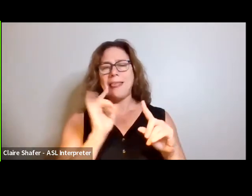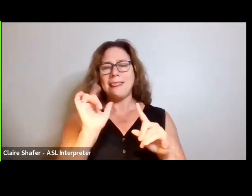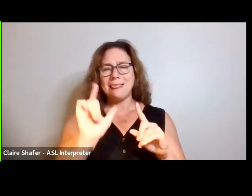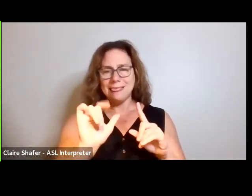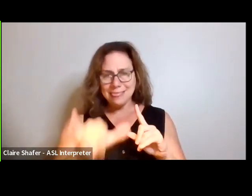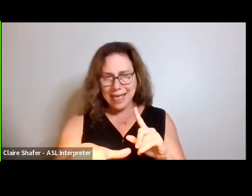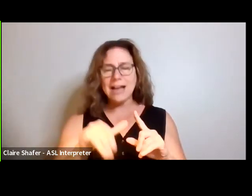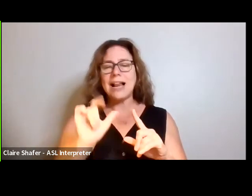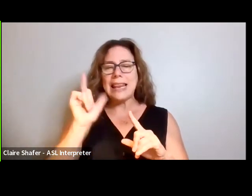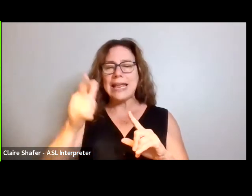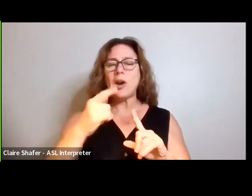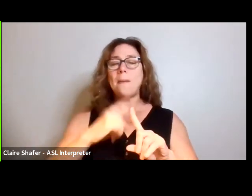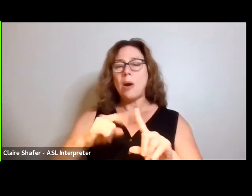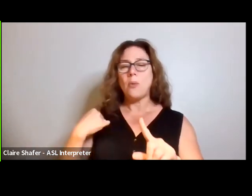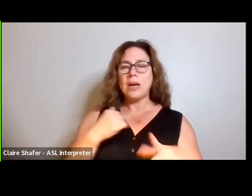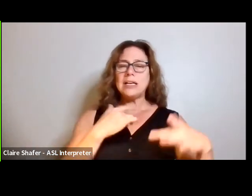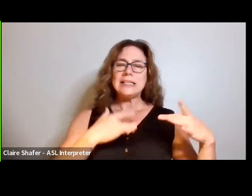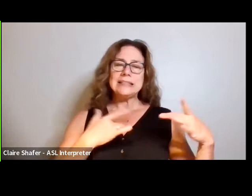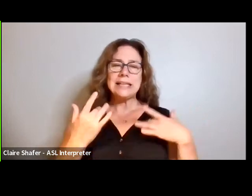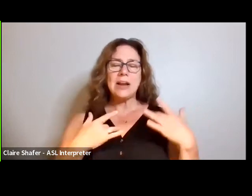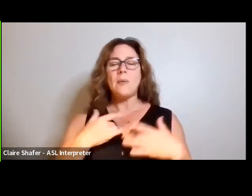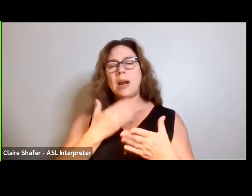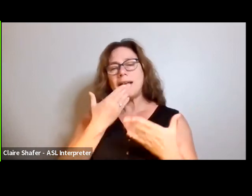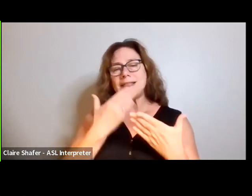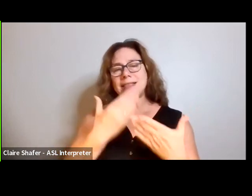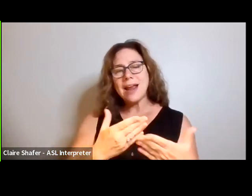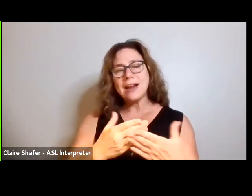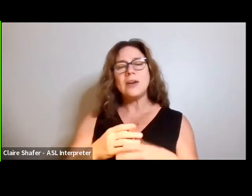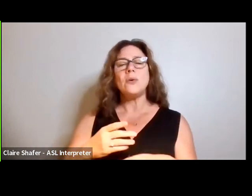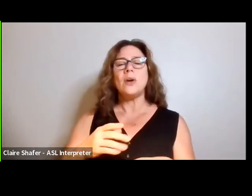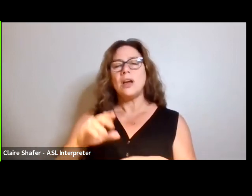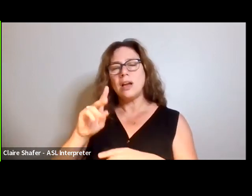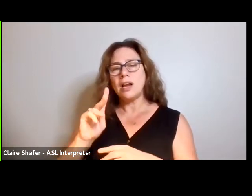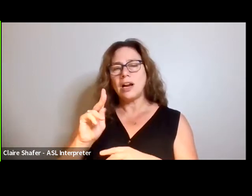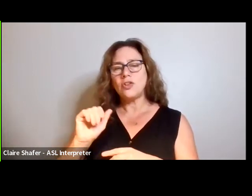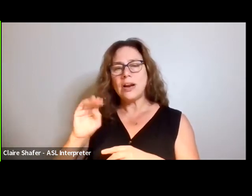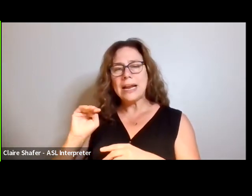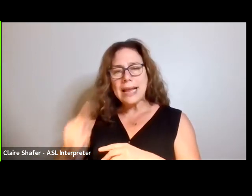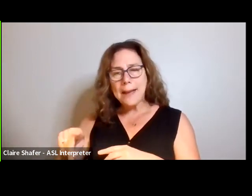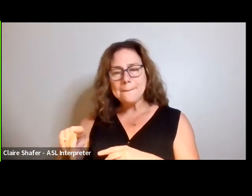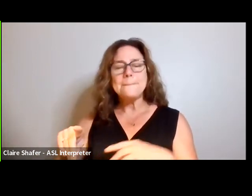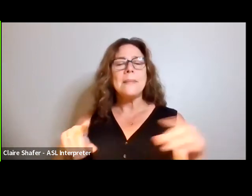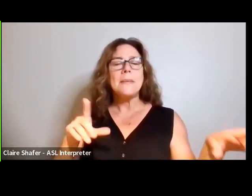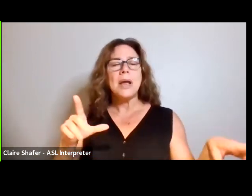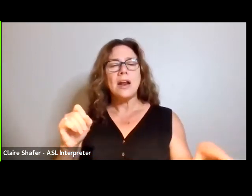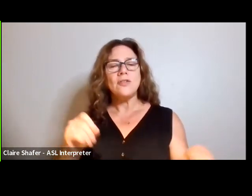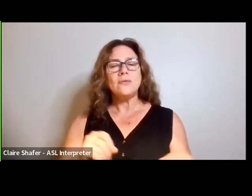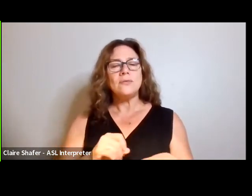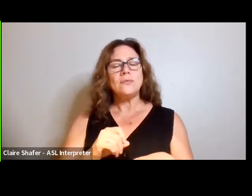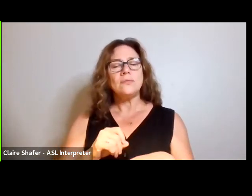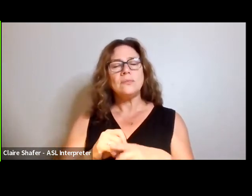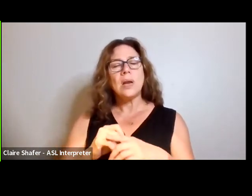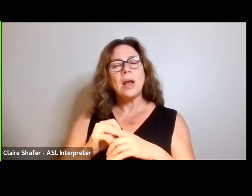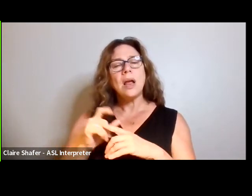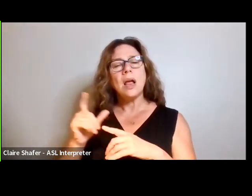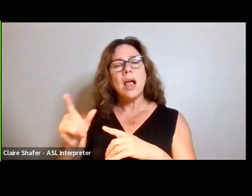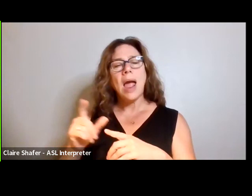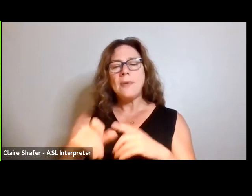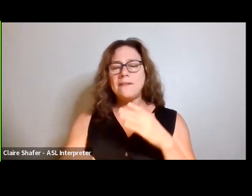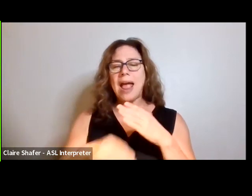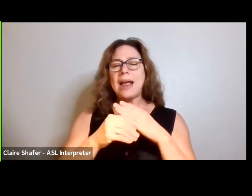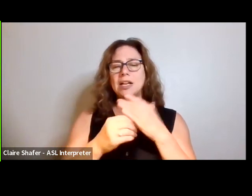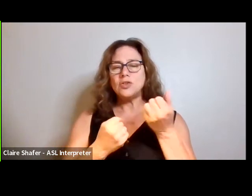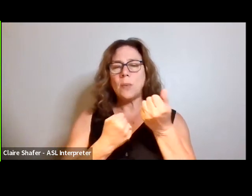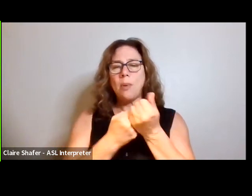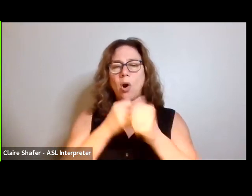things this year, and I want to thank again Dr. Kempke for including PHS and YCLL. And we've added support